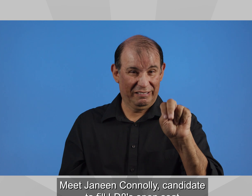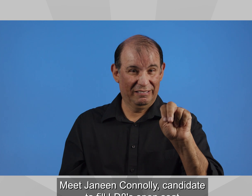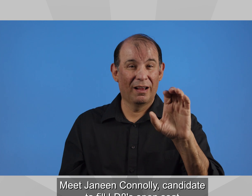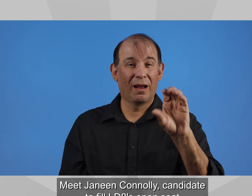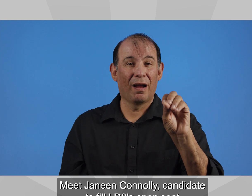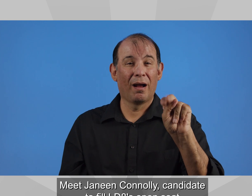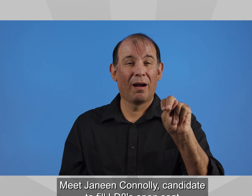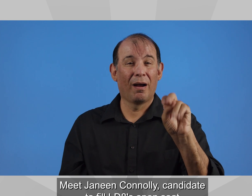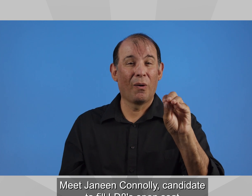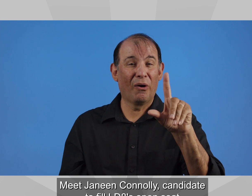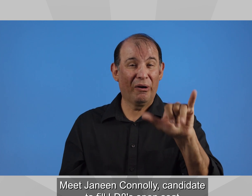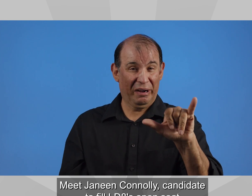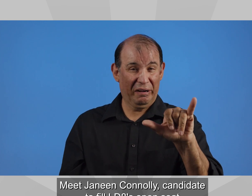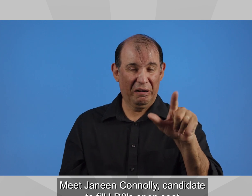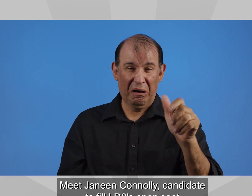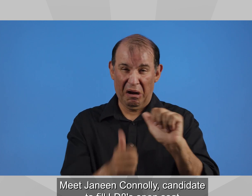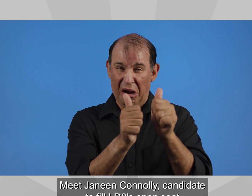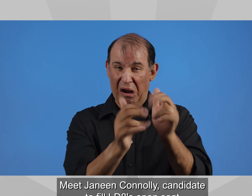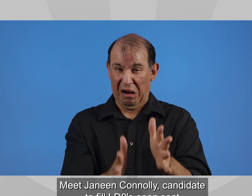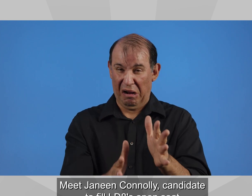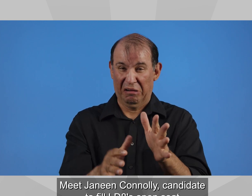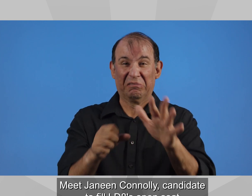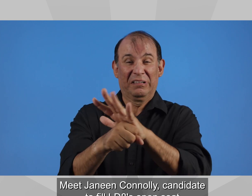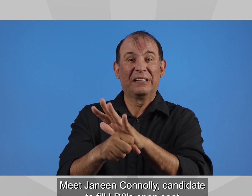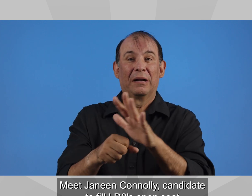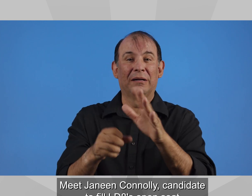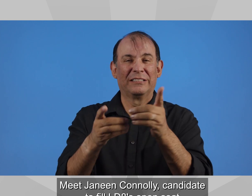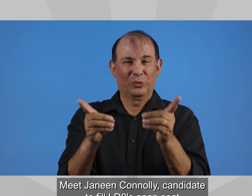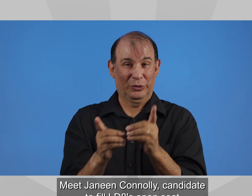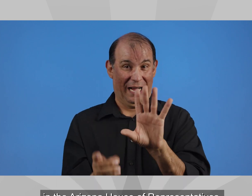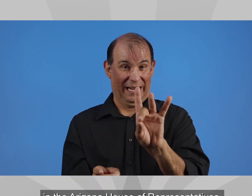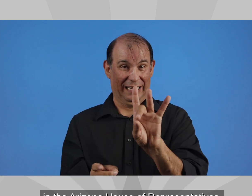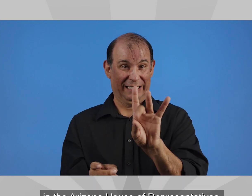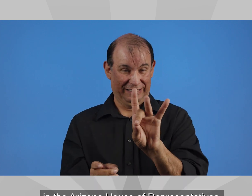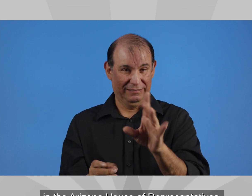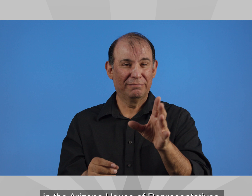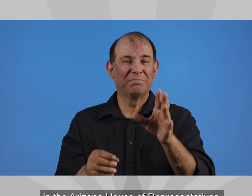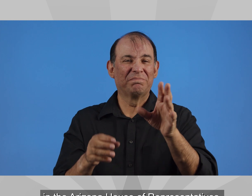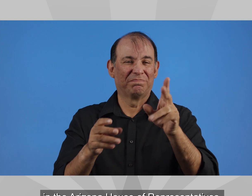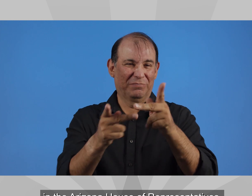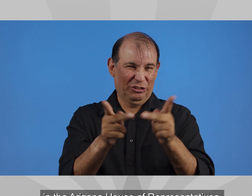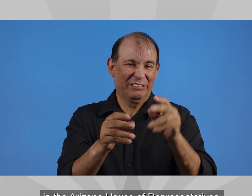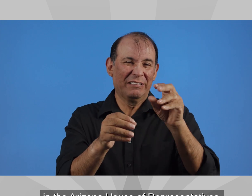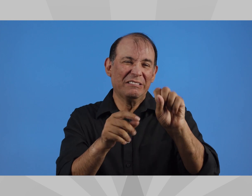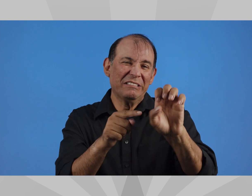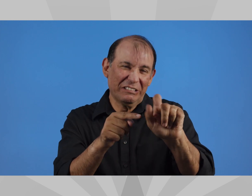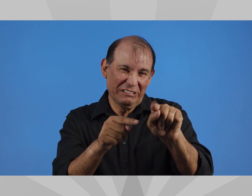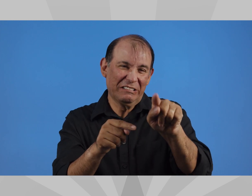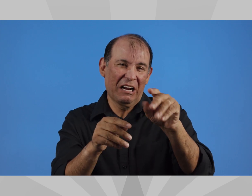Meet Janeen Connolly, candidate to fill LD8's open seat in the Arizona House of